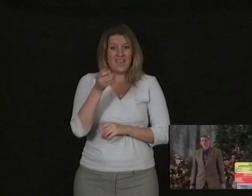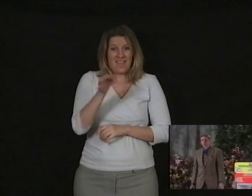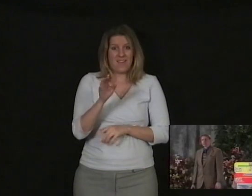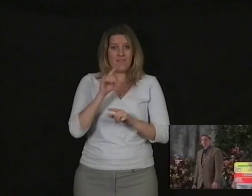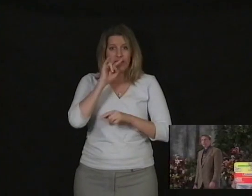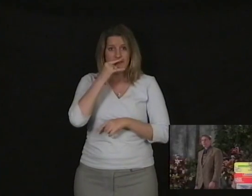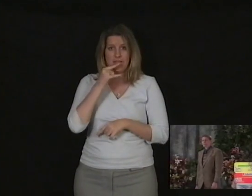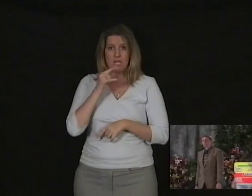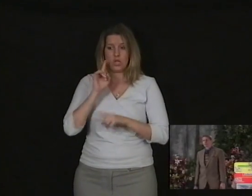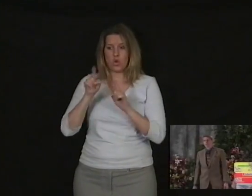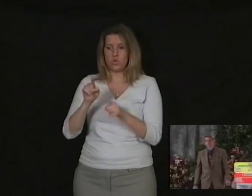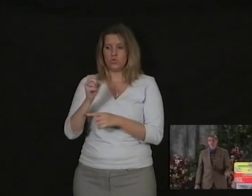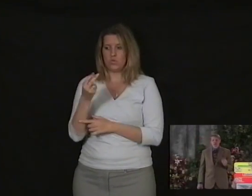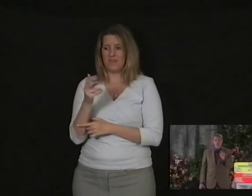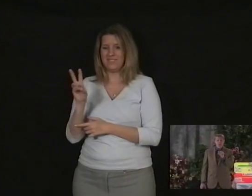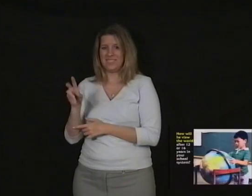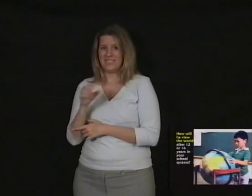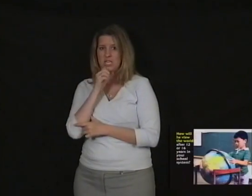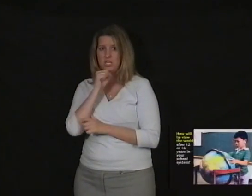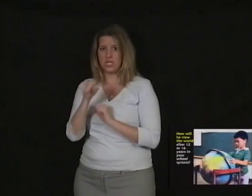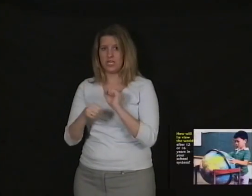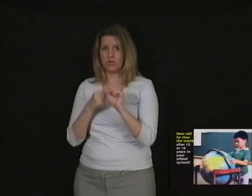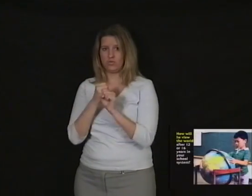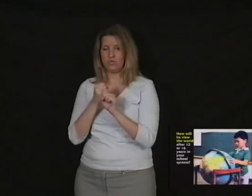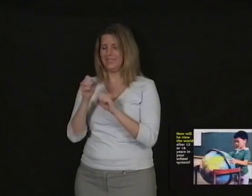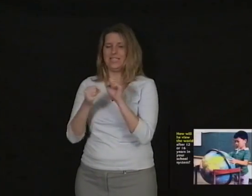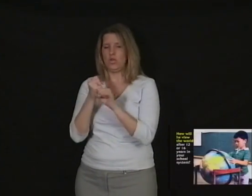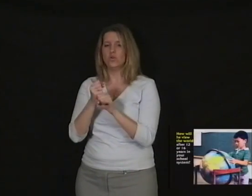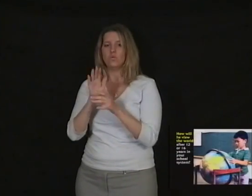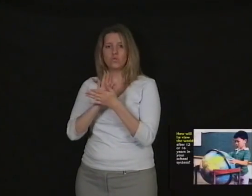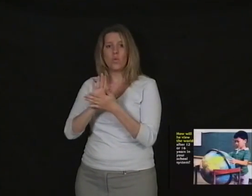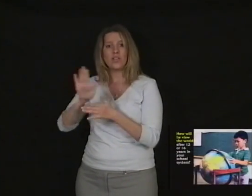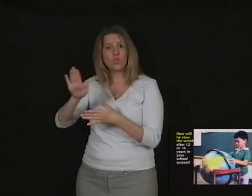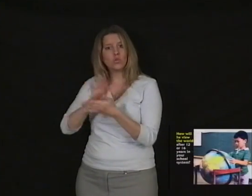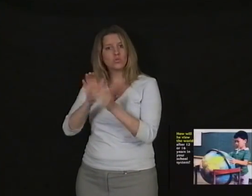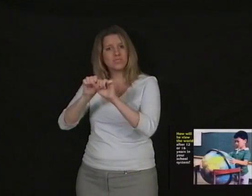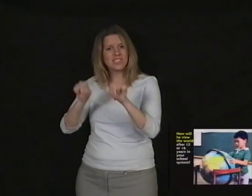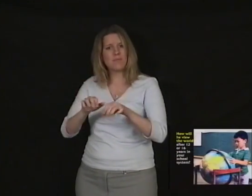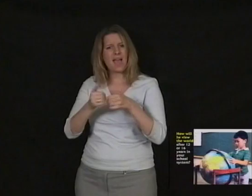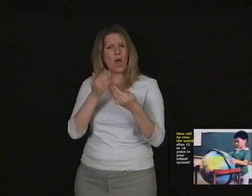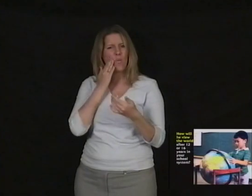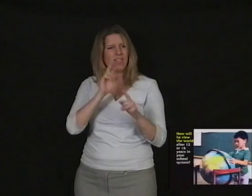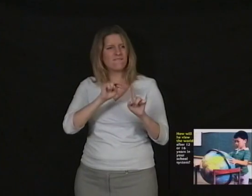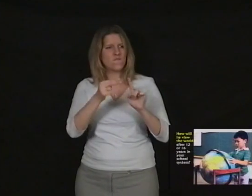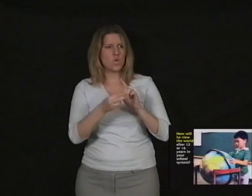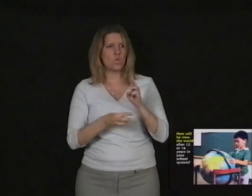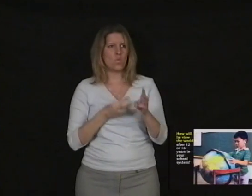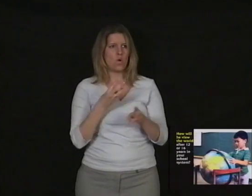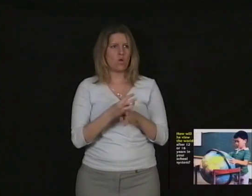kid goes 12 to 16 years to school in your school system, how's he going to view the world?